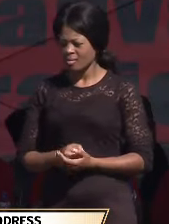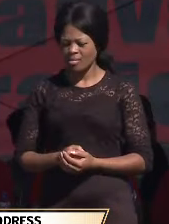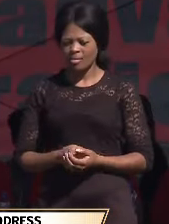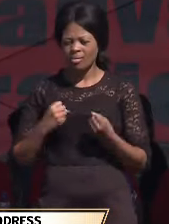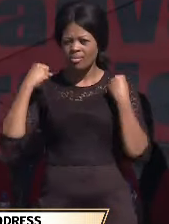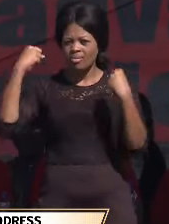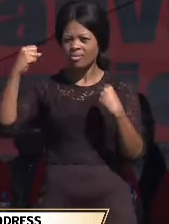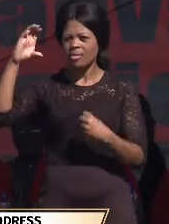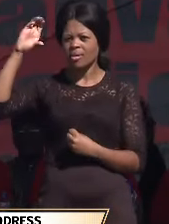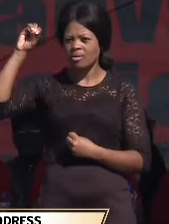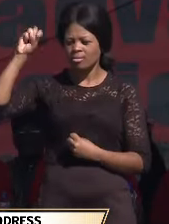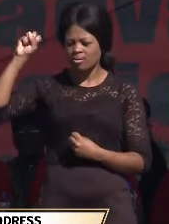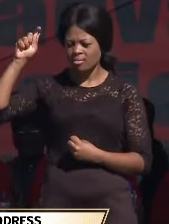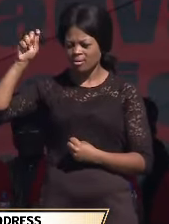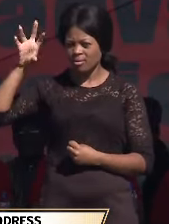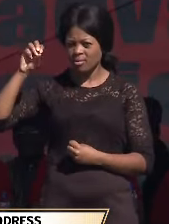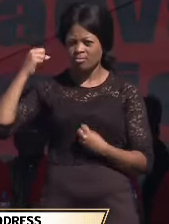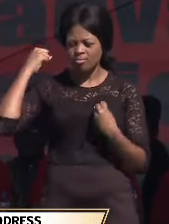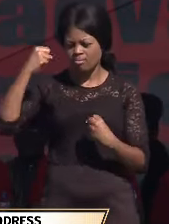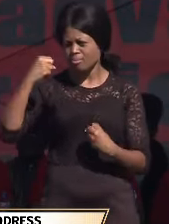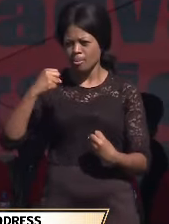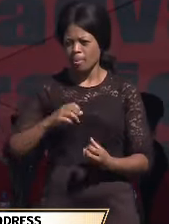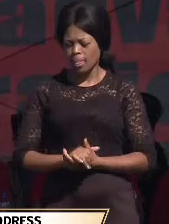Qina Khosathu, qina!